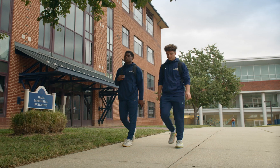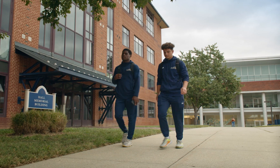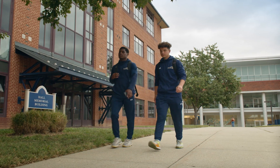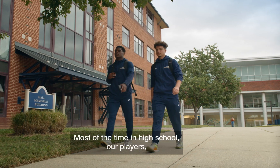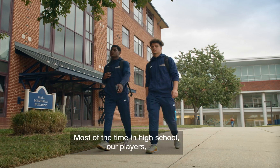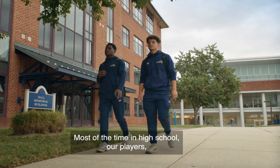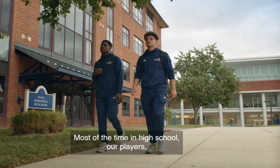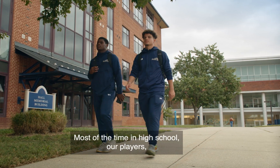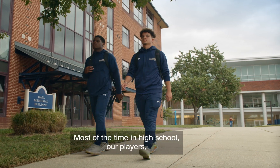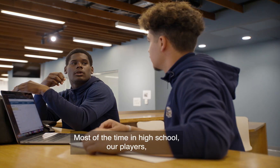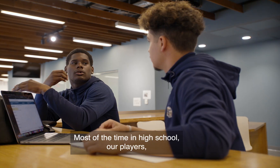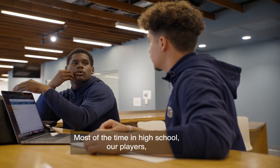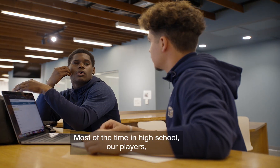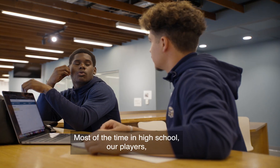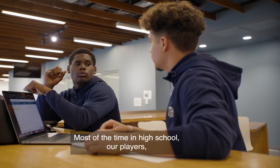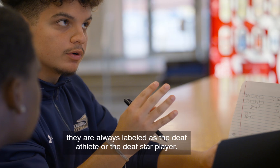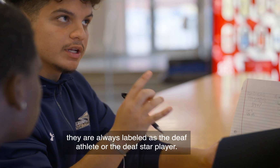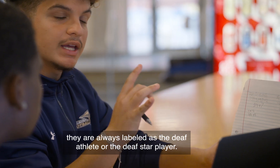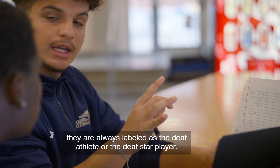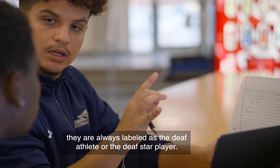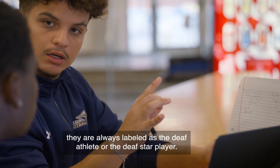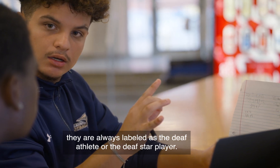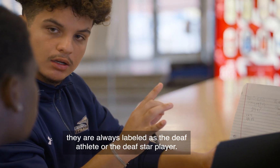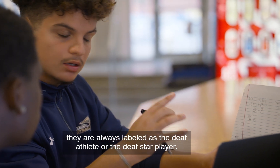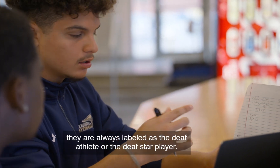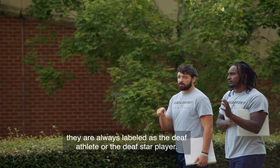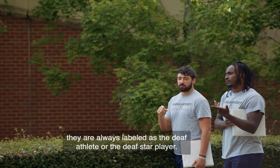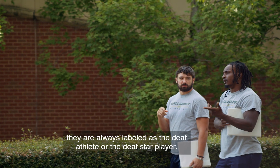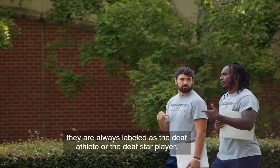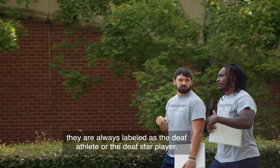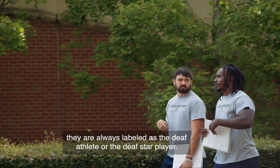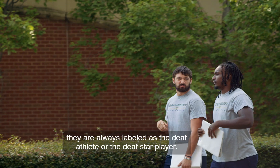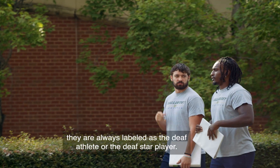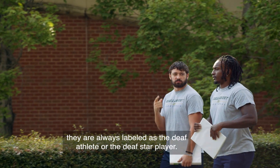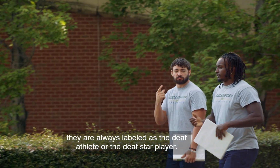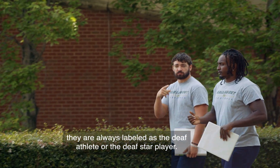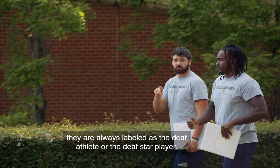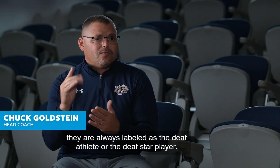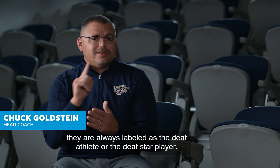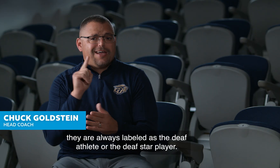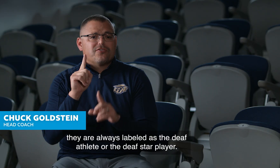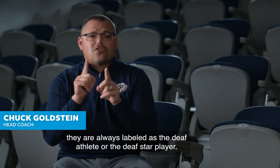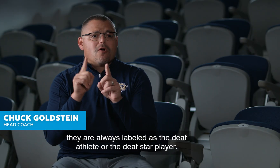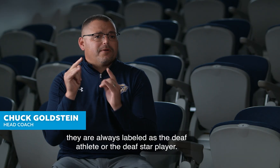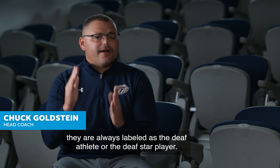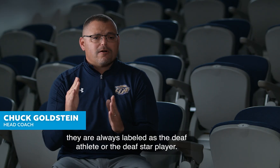Most of the time in high school, our players, they are always labeled as the Deaf athlete or the Deaf star player.